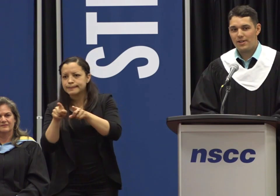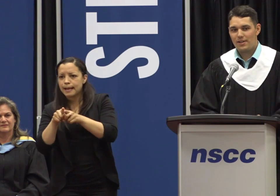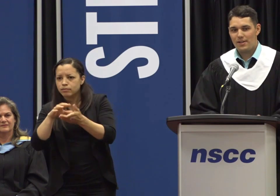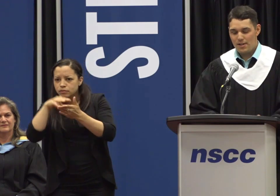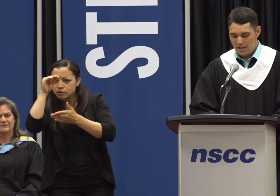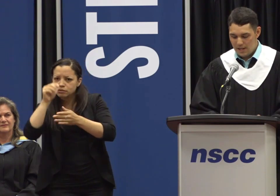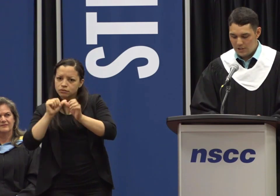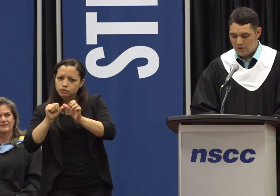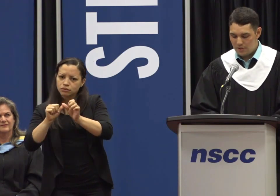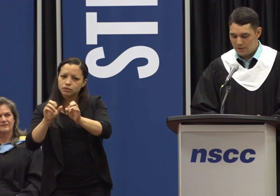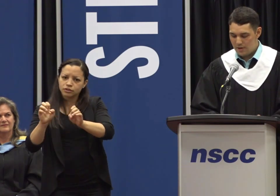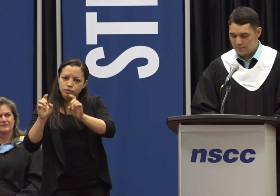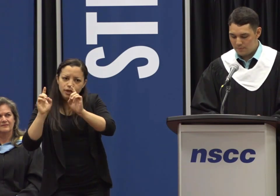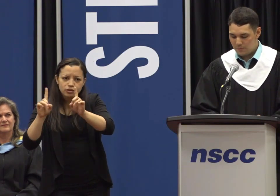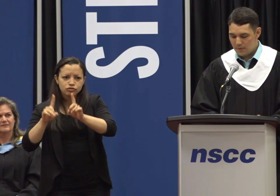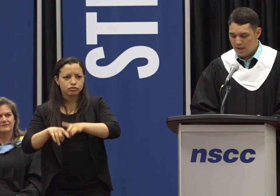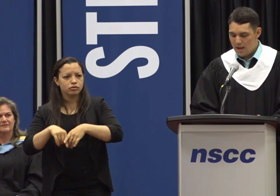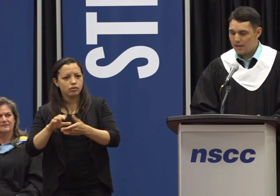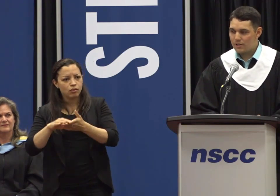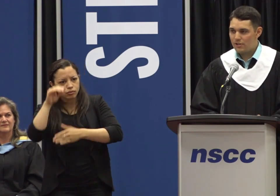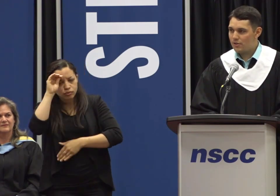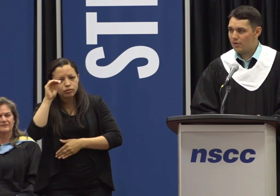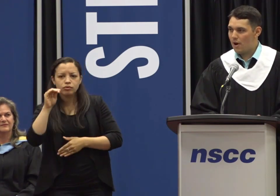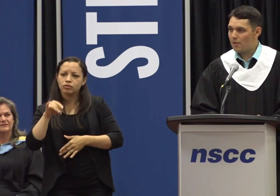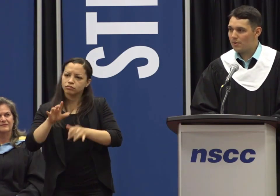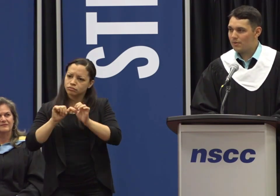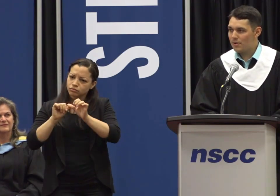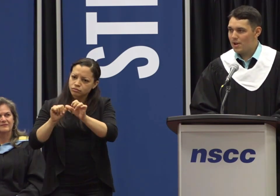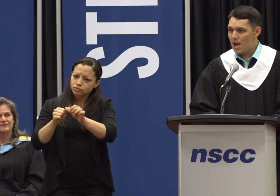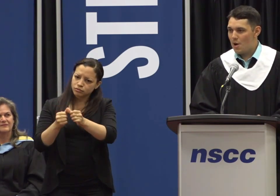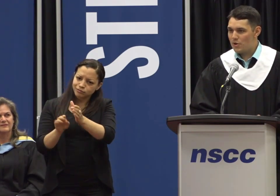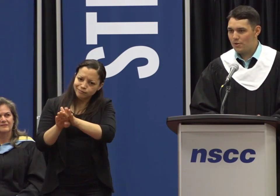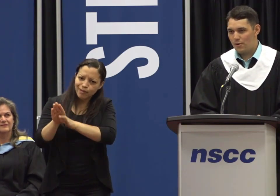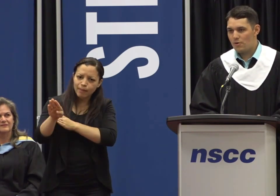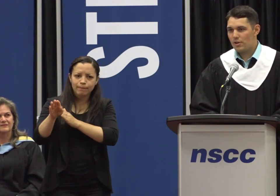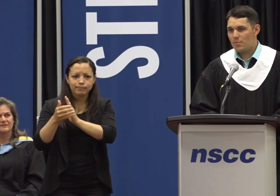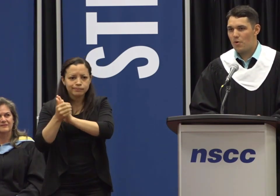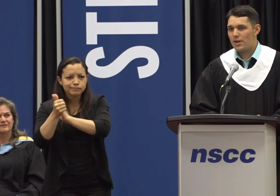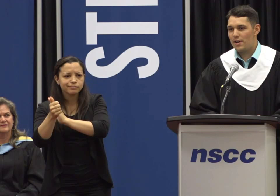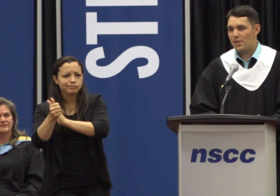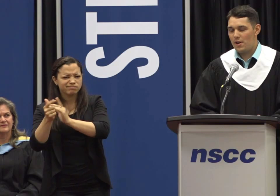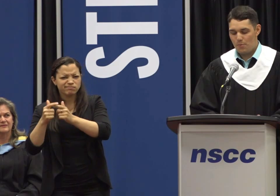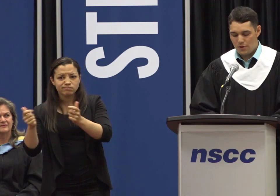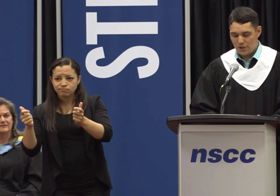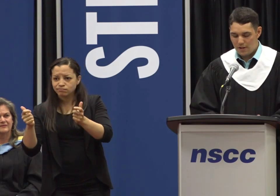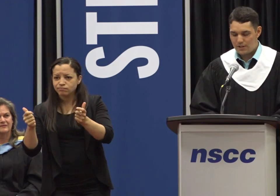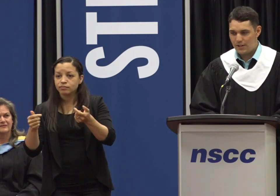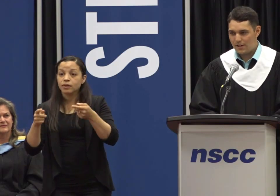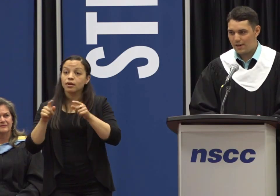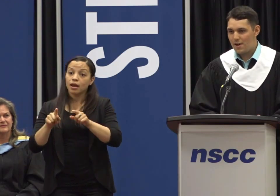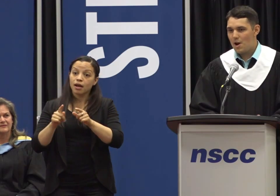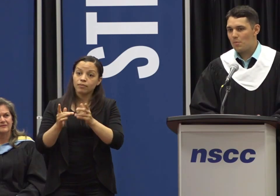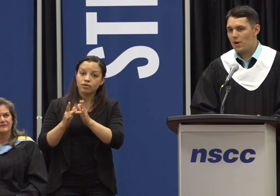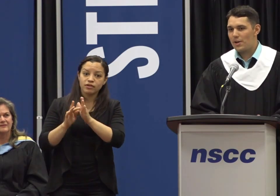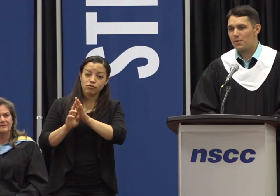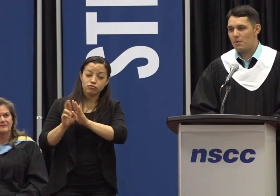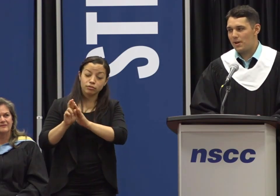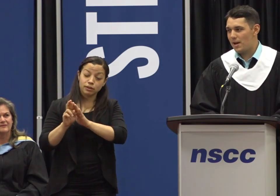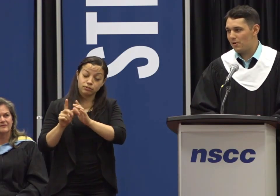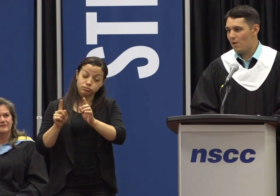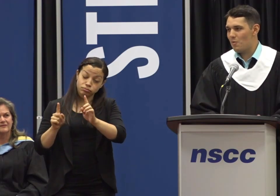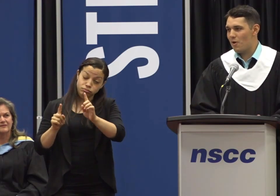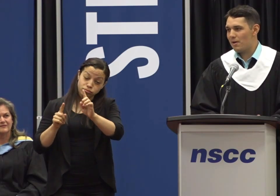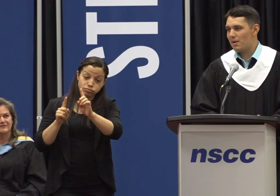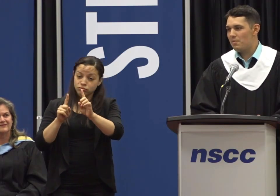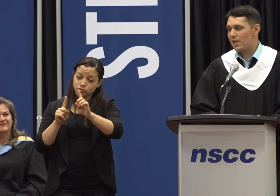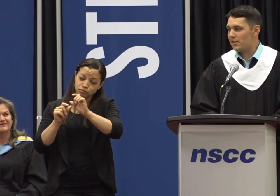journey, continue to learn, and continue to grow. And when you're grown to the point that you're pushing on the ceiling, break through it